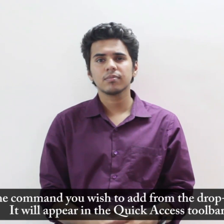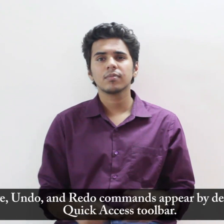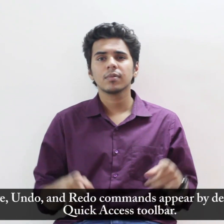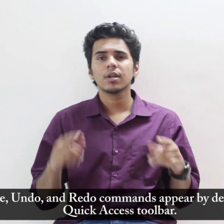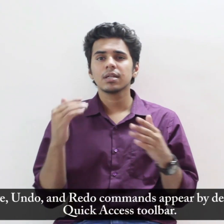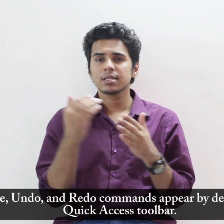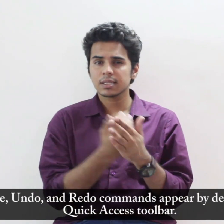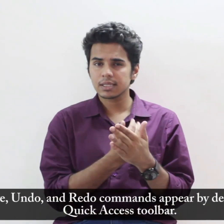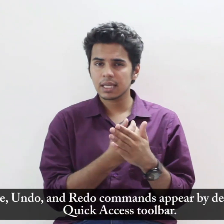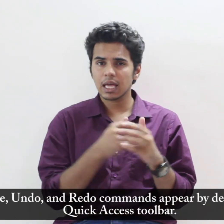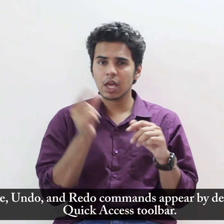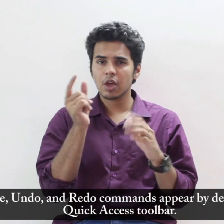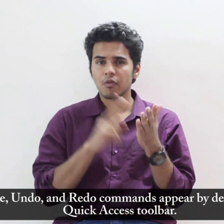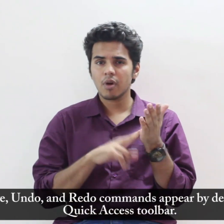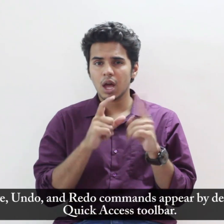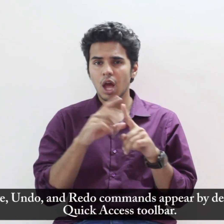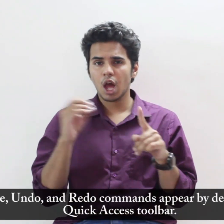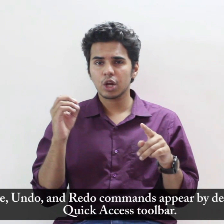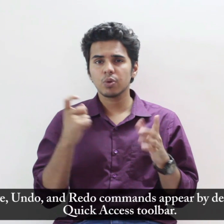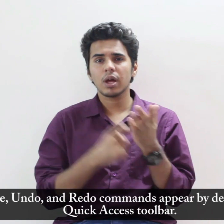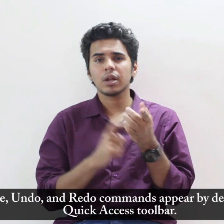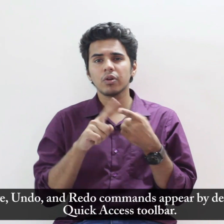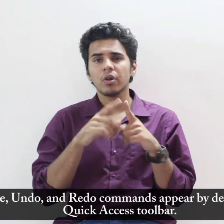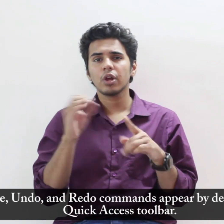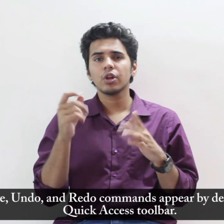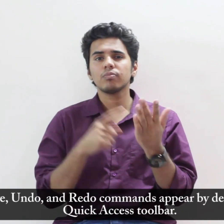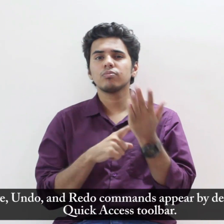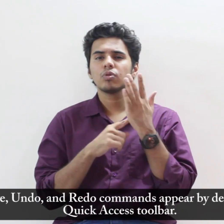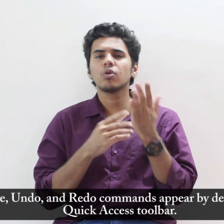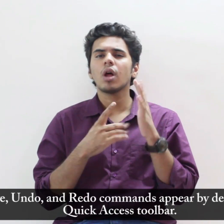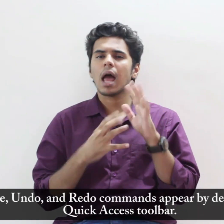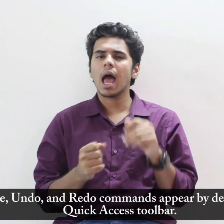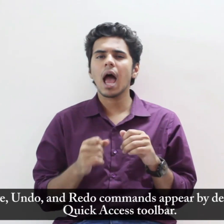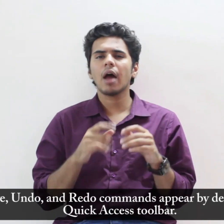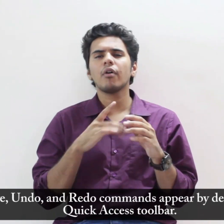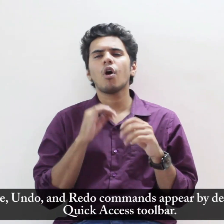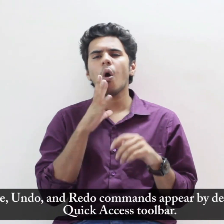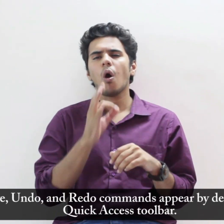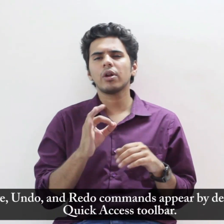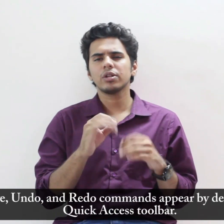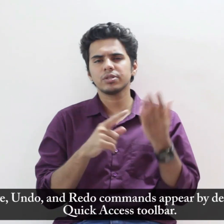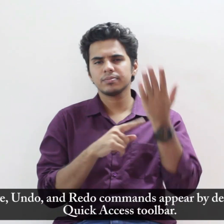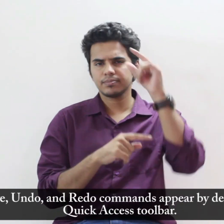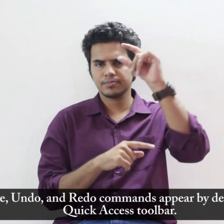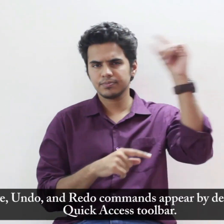The Save, Undo and Redo commands appear by default in the Quick Access toolbar.